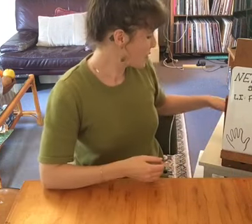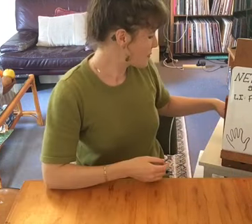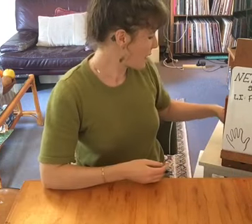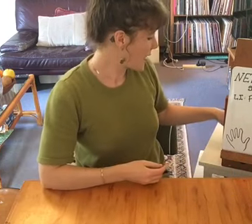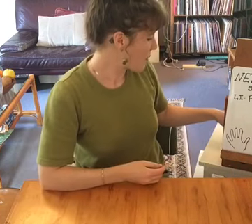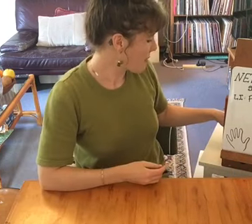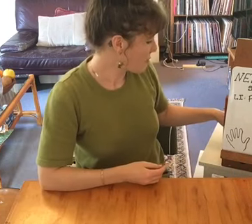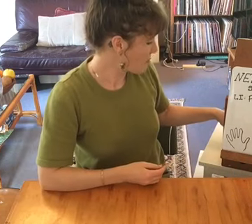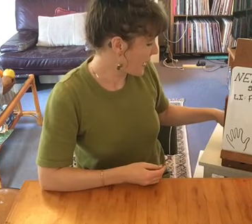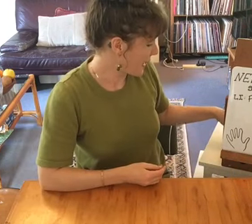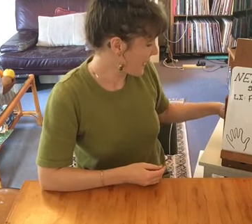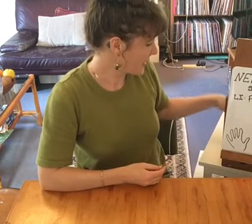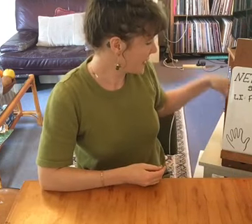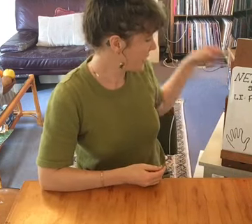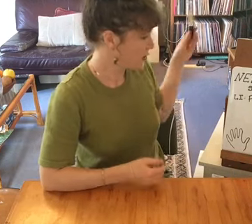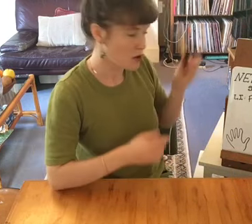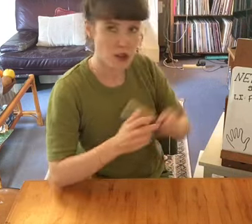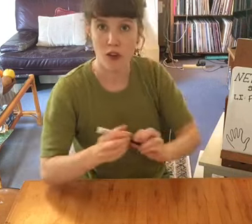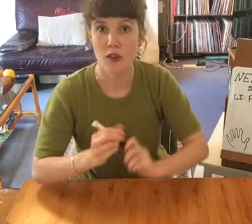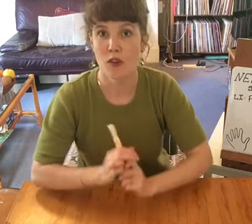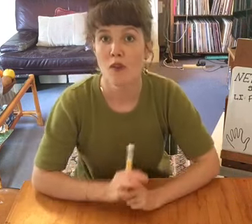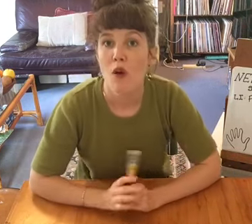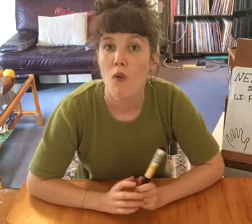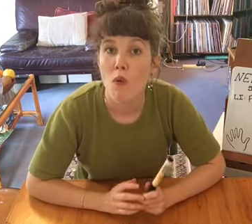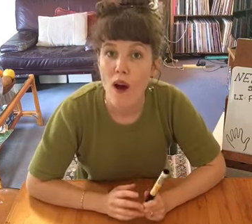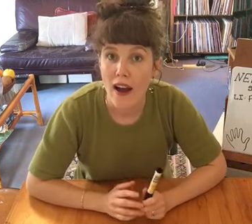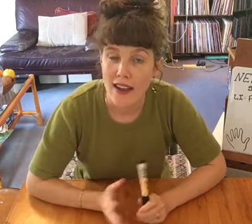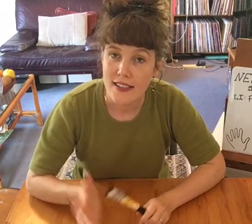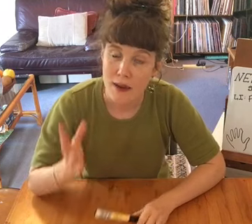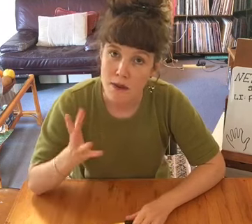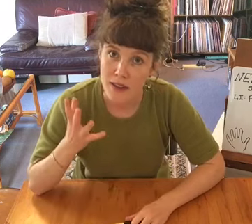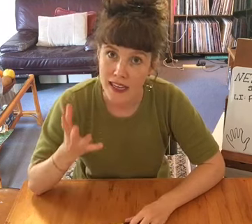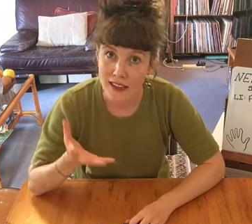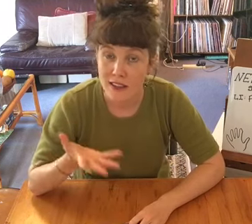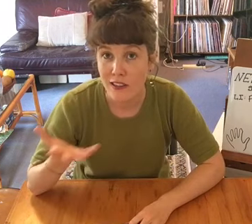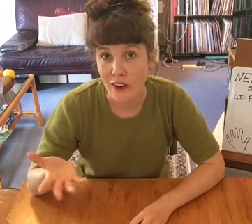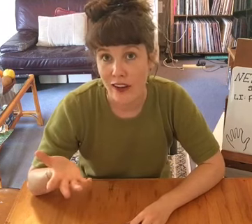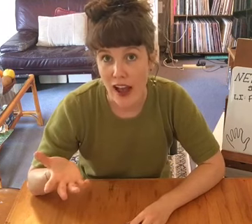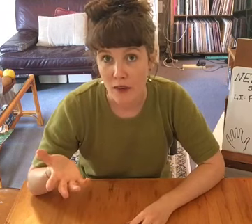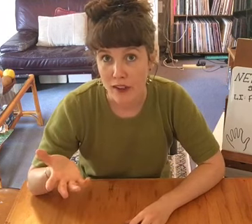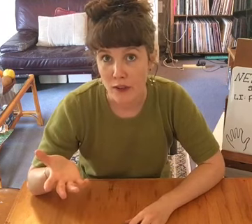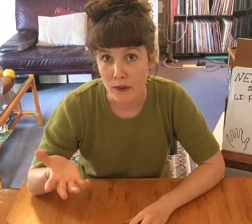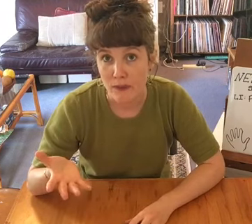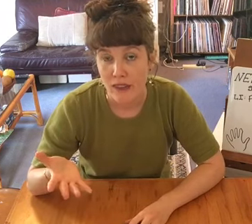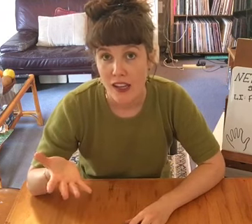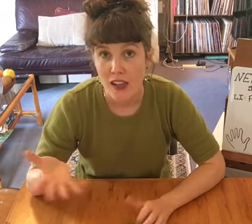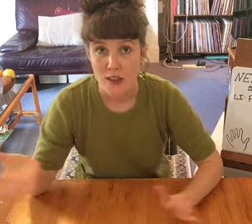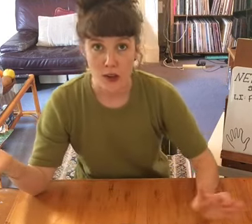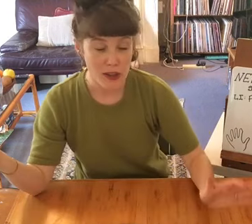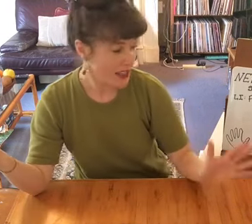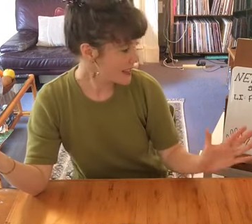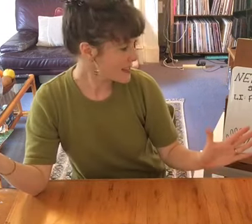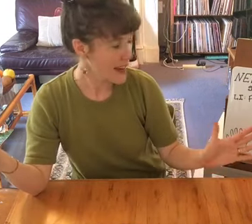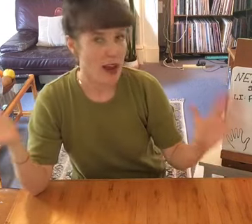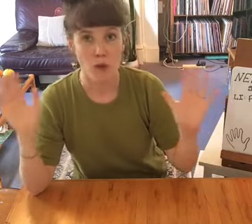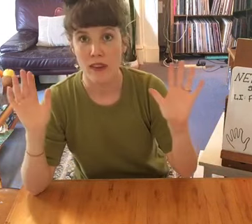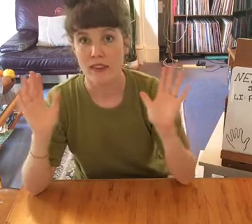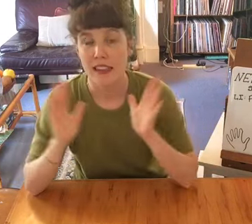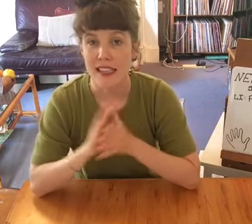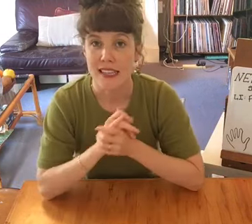my whiteboard marker to show you why some of the letters look how they do. So let's start with the letter